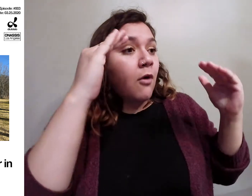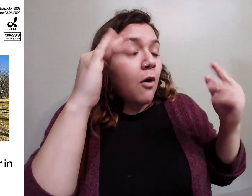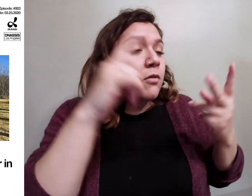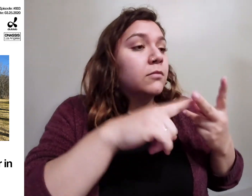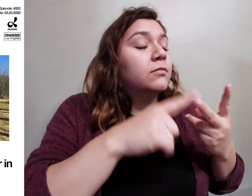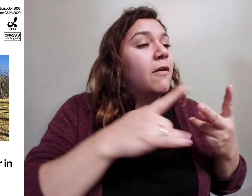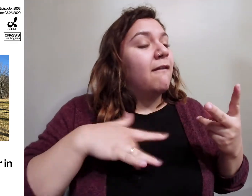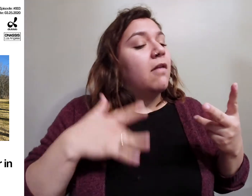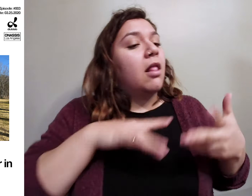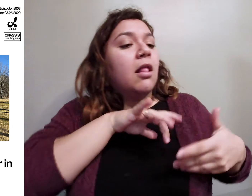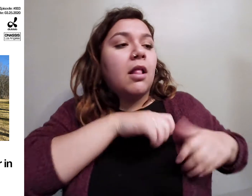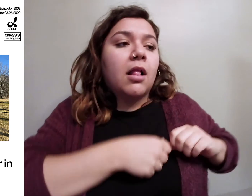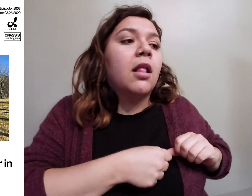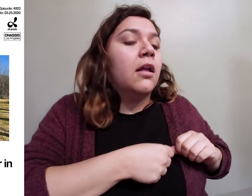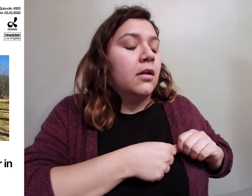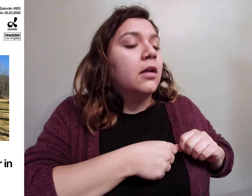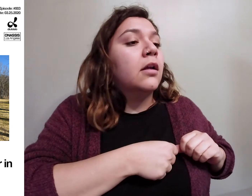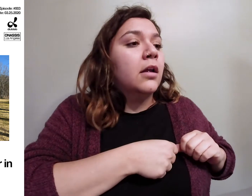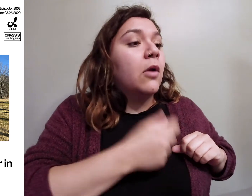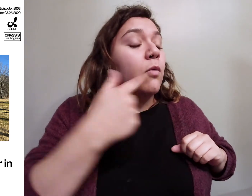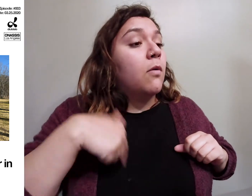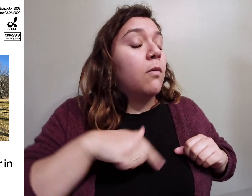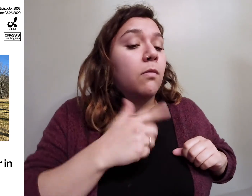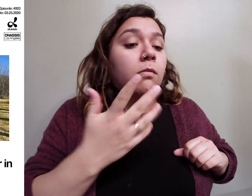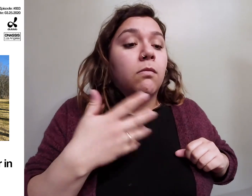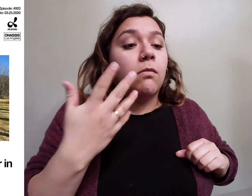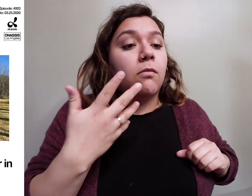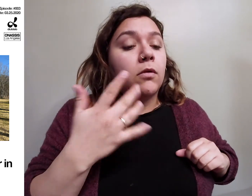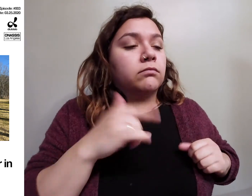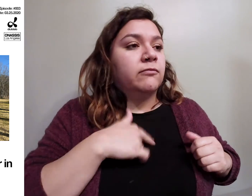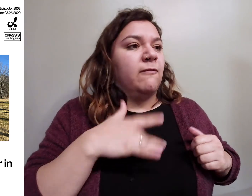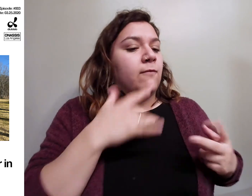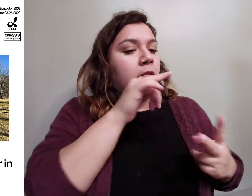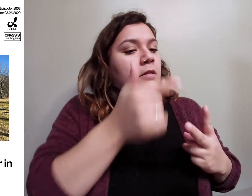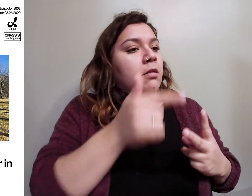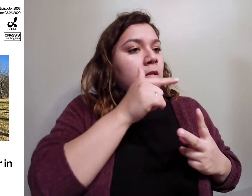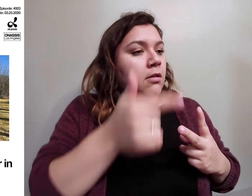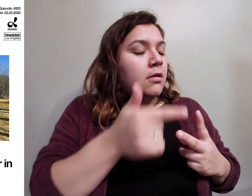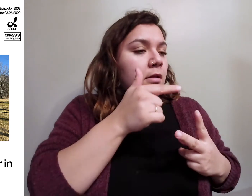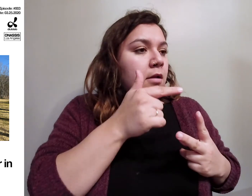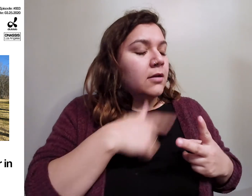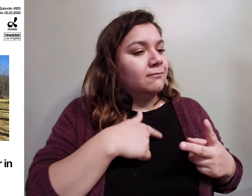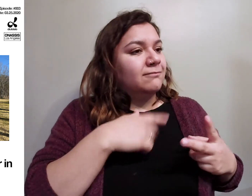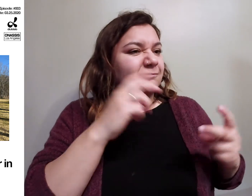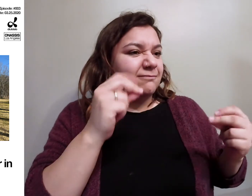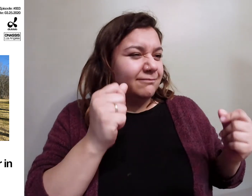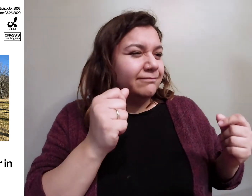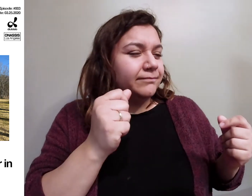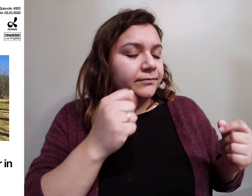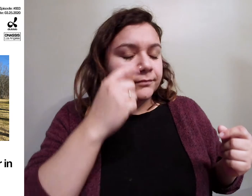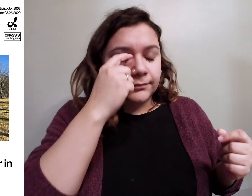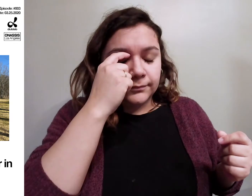course we're going to despair, and we're going to go from one to the other, it would seem, rather quickly.